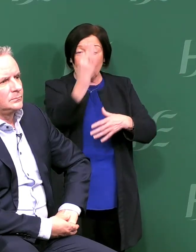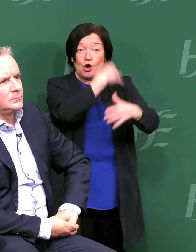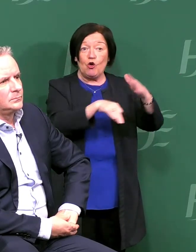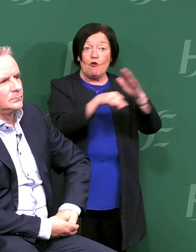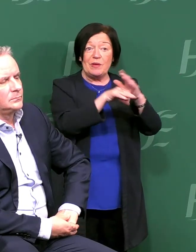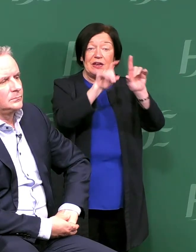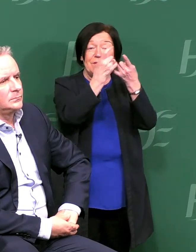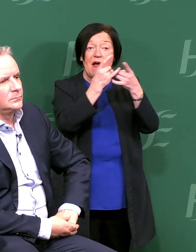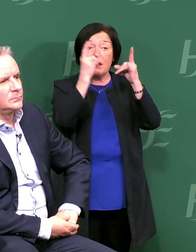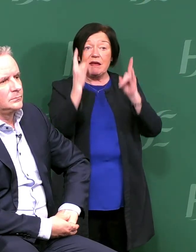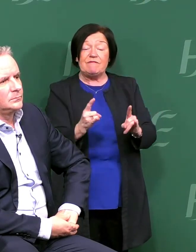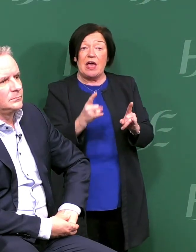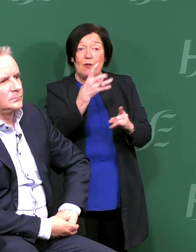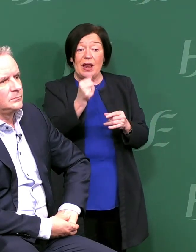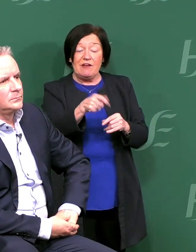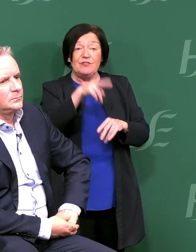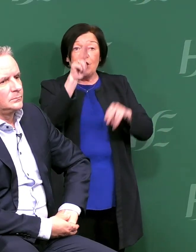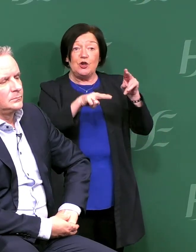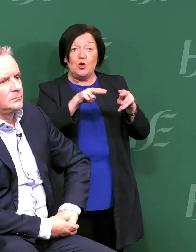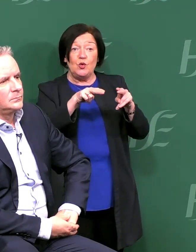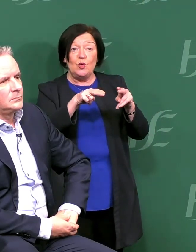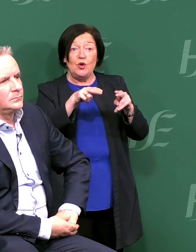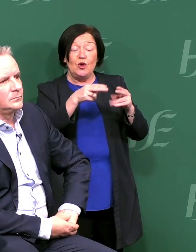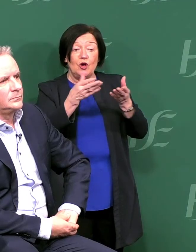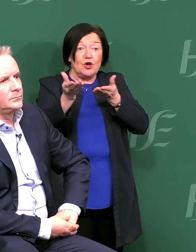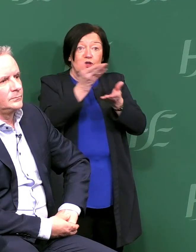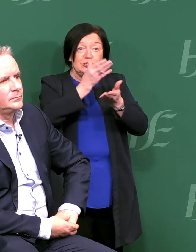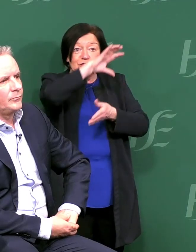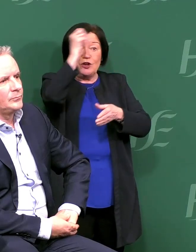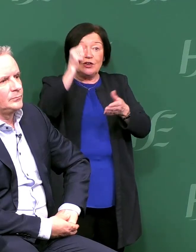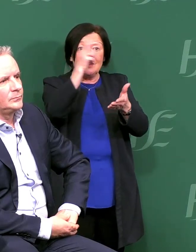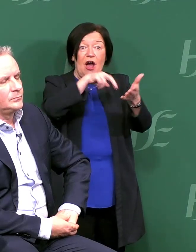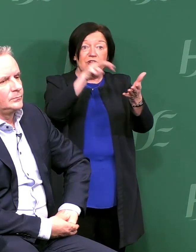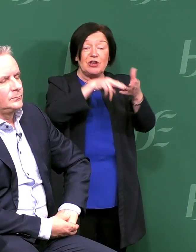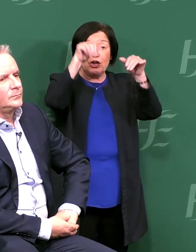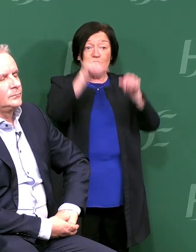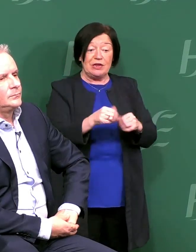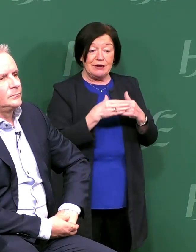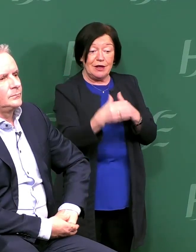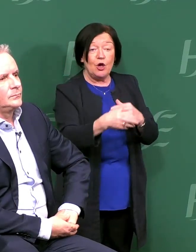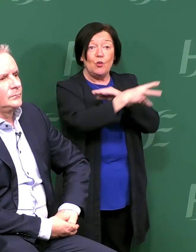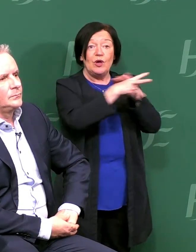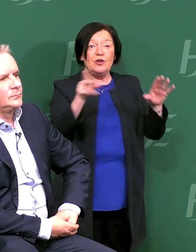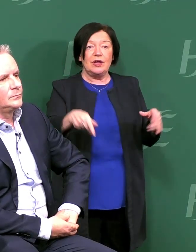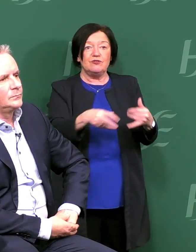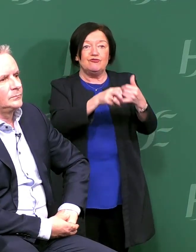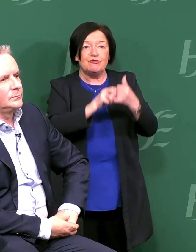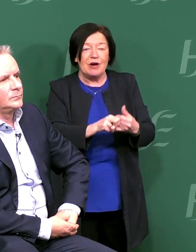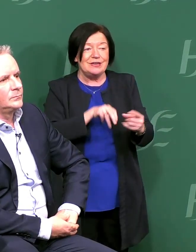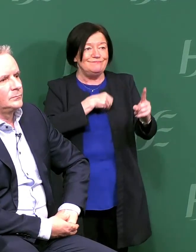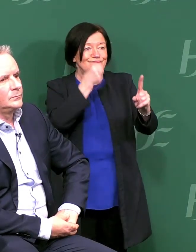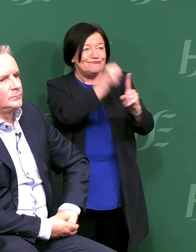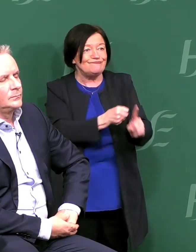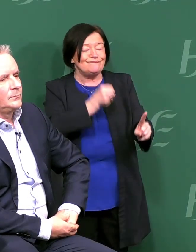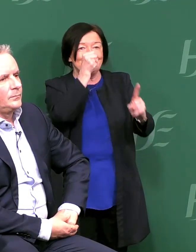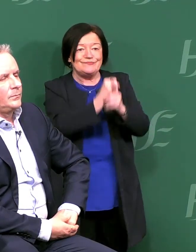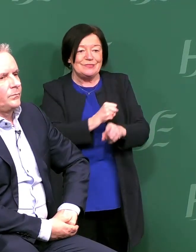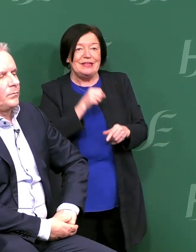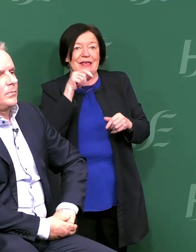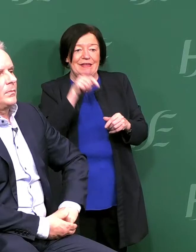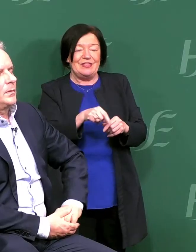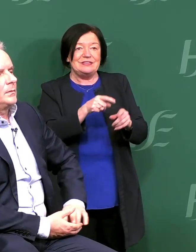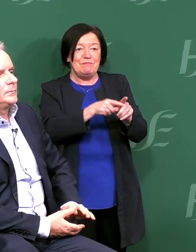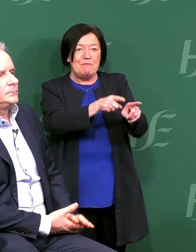government and the Department of Health will actually have that new consultant contract agreed and in place in the coming weeks so that you can try and tackle this massive waiting list